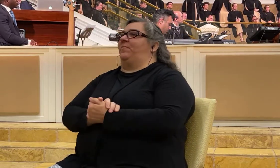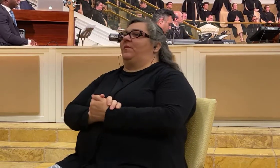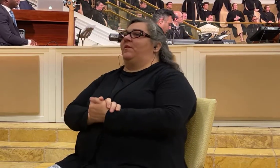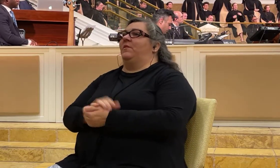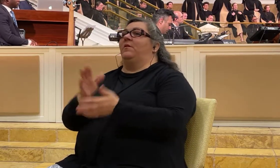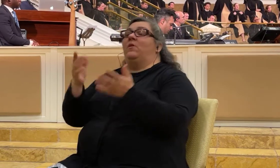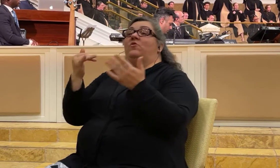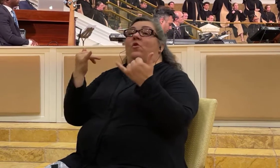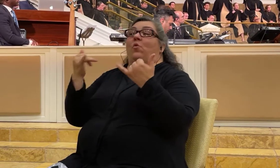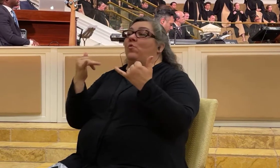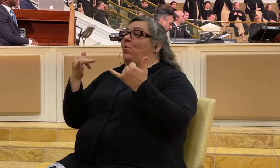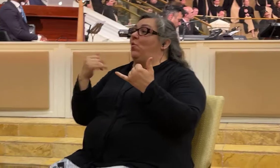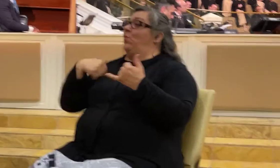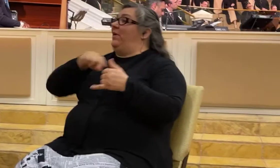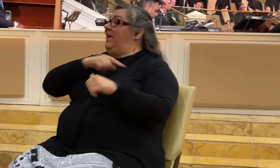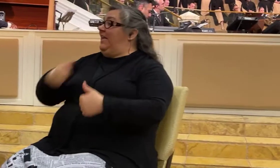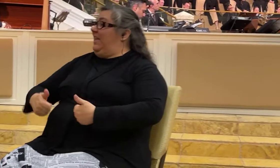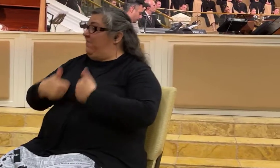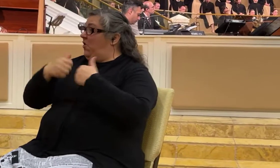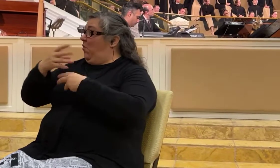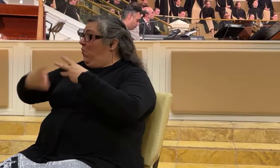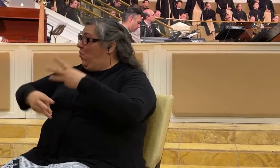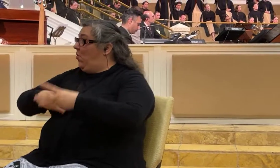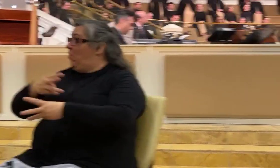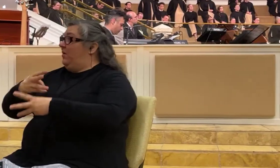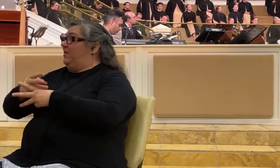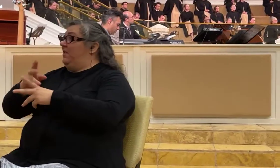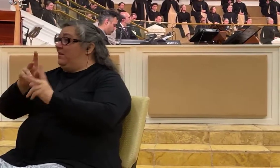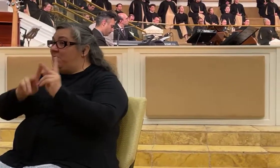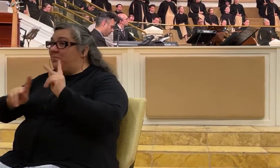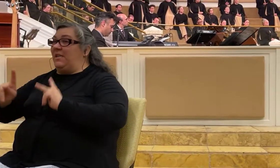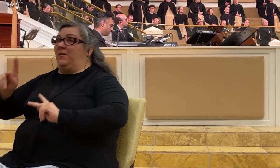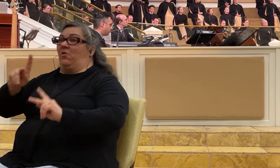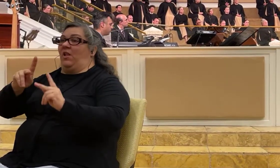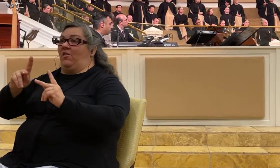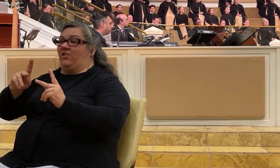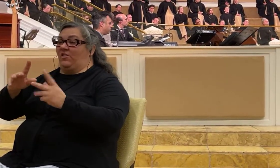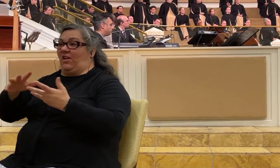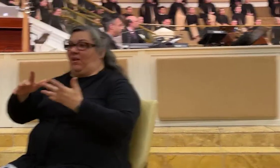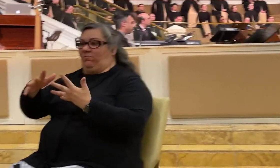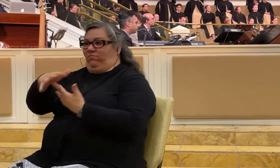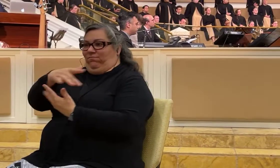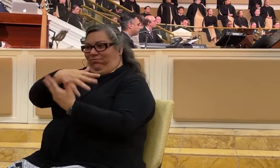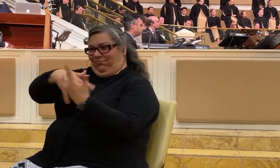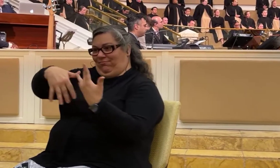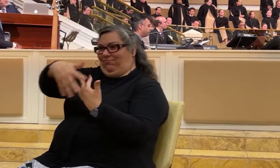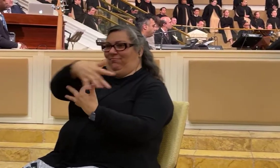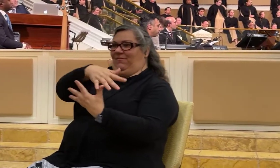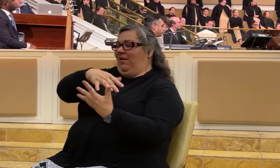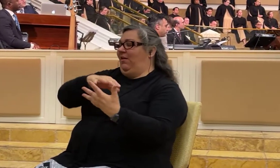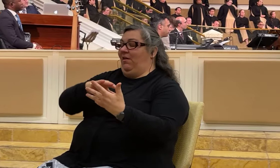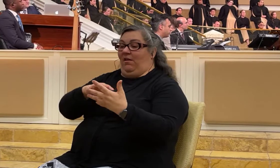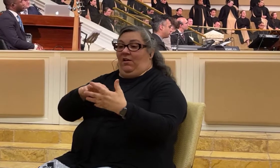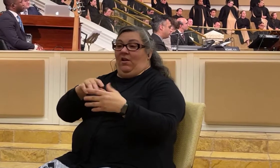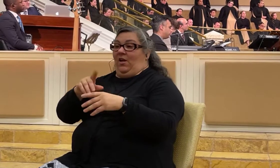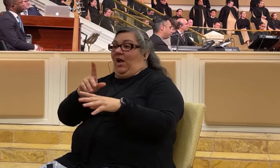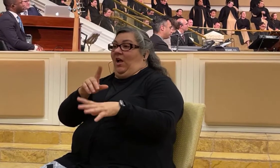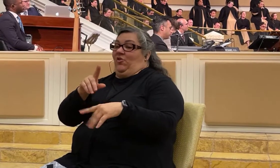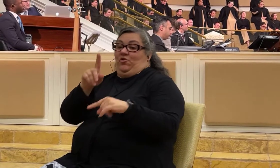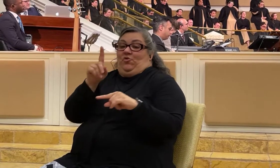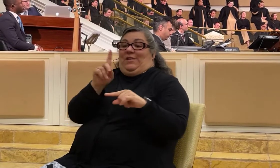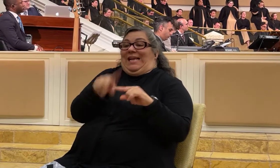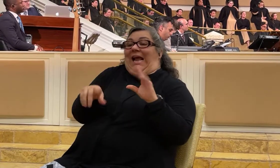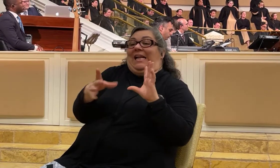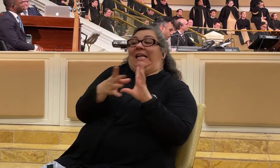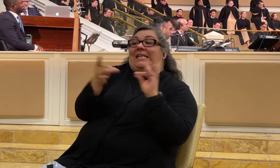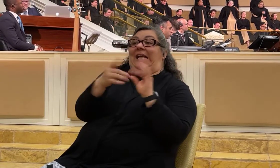And so we're living in a world of people that are homogenized. I mean, they're like, they can't talk about anything important,